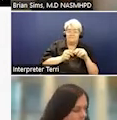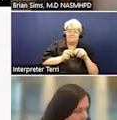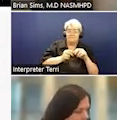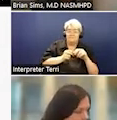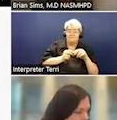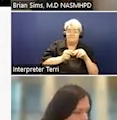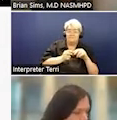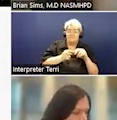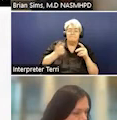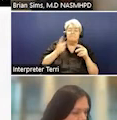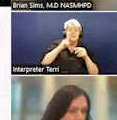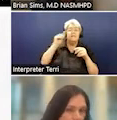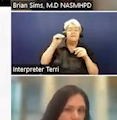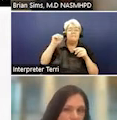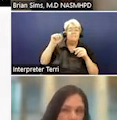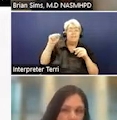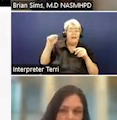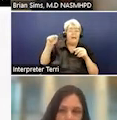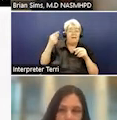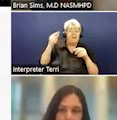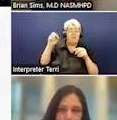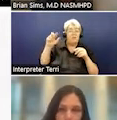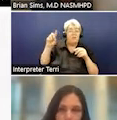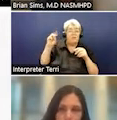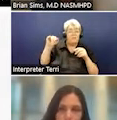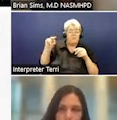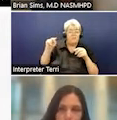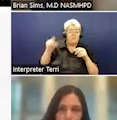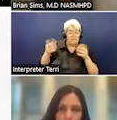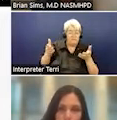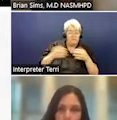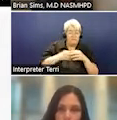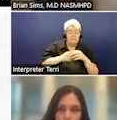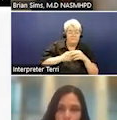What about, is Matt on the line? Matt Goldman?